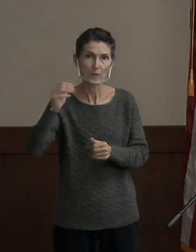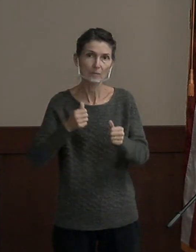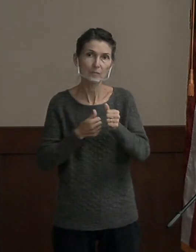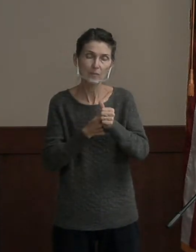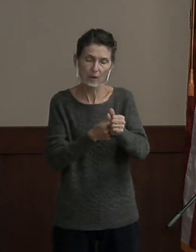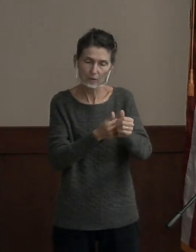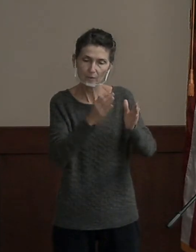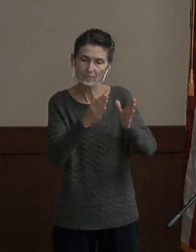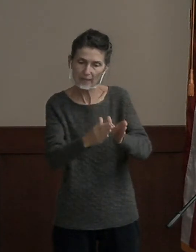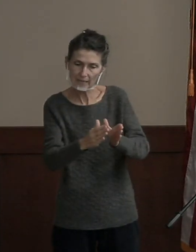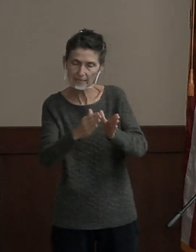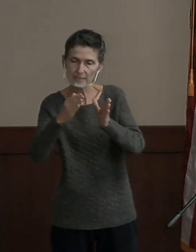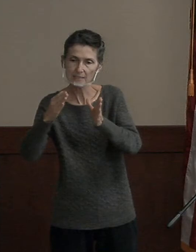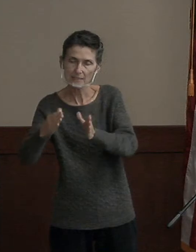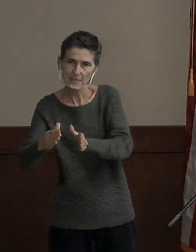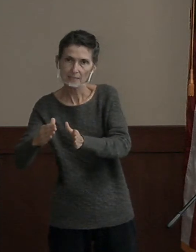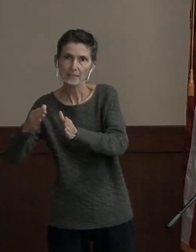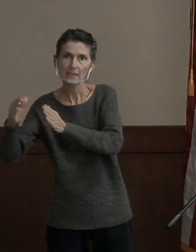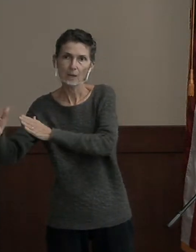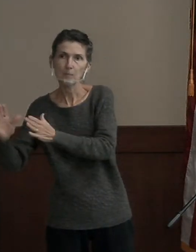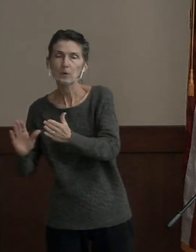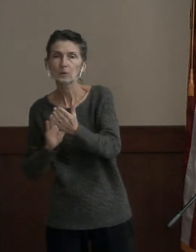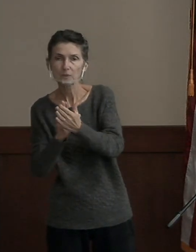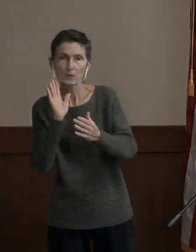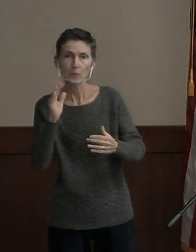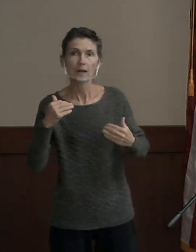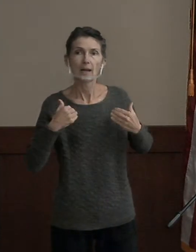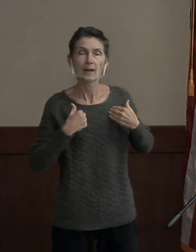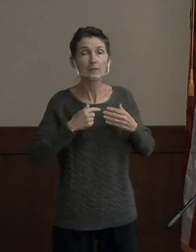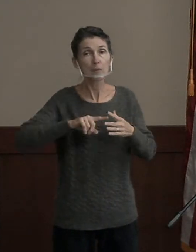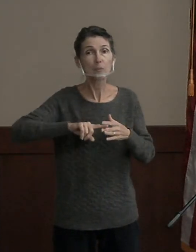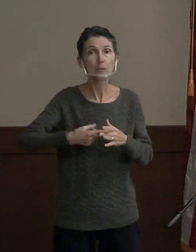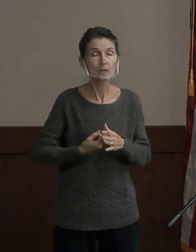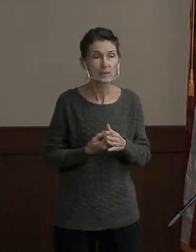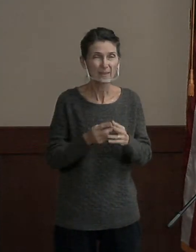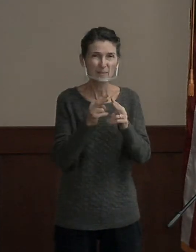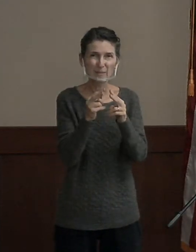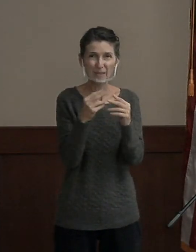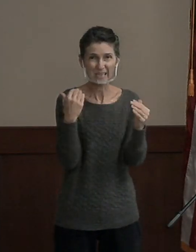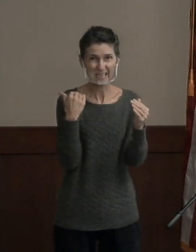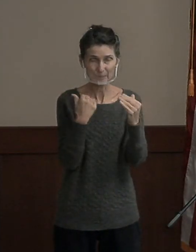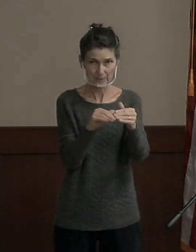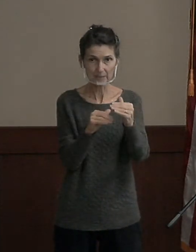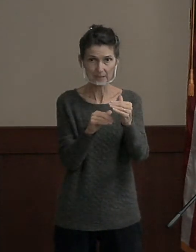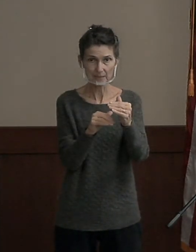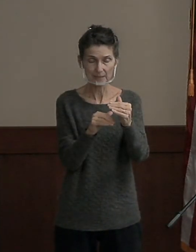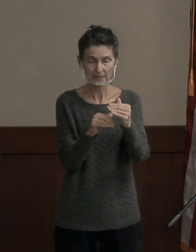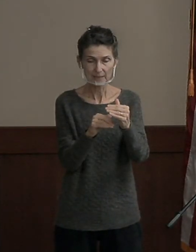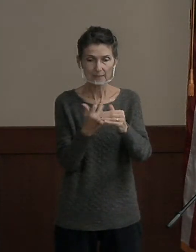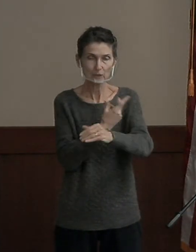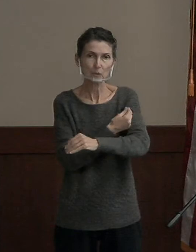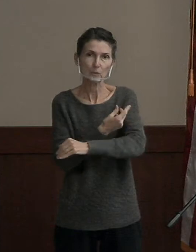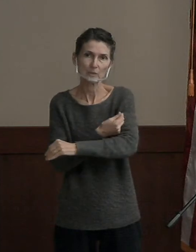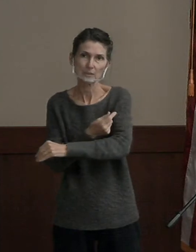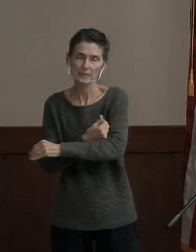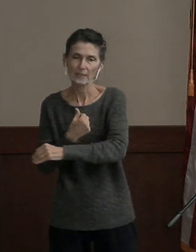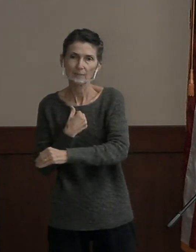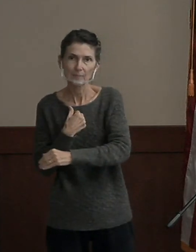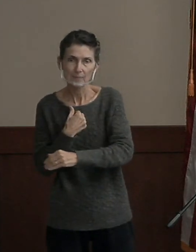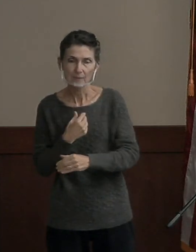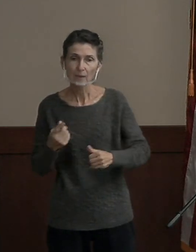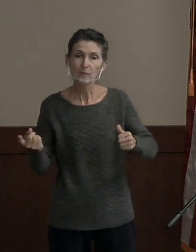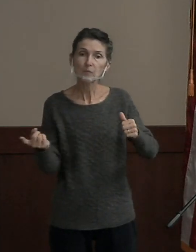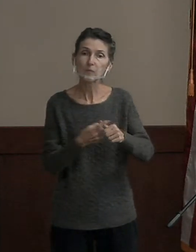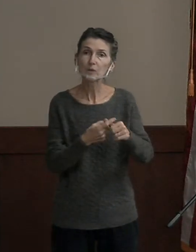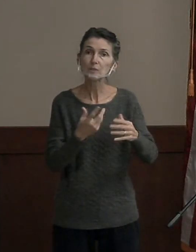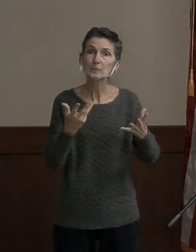phased approach. We're going to have initially very, very limited doses of the vaccine. So those